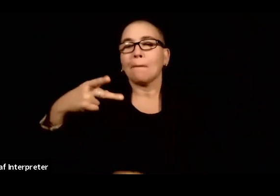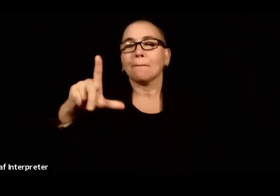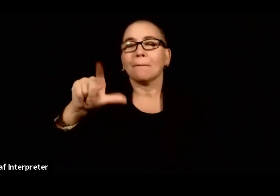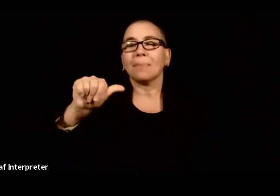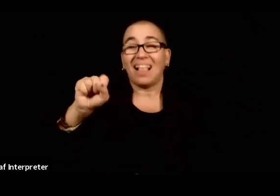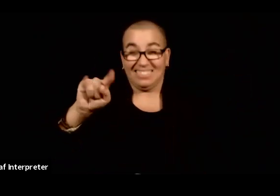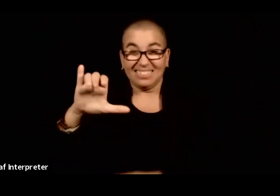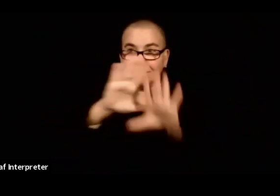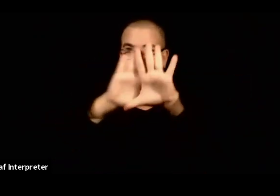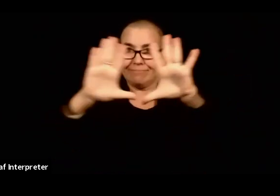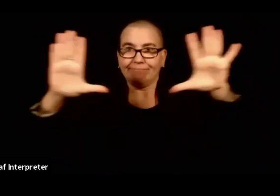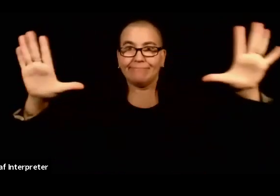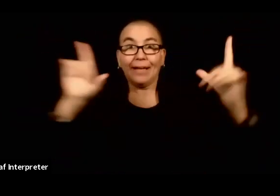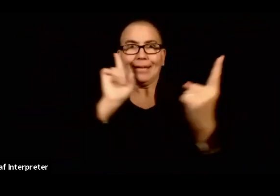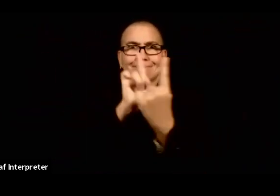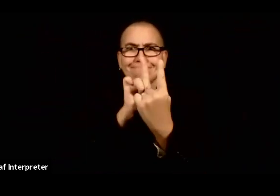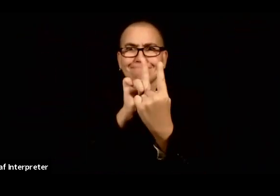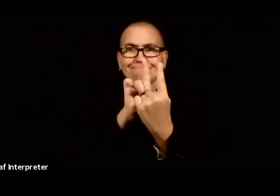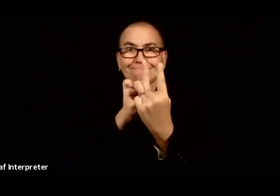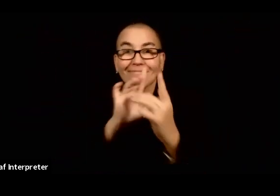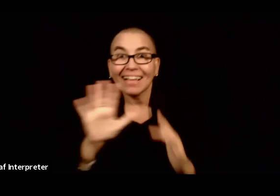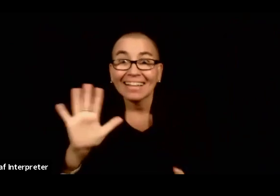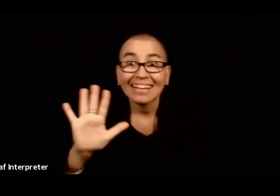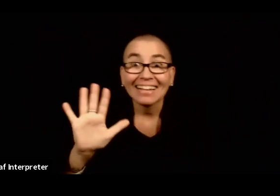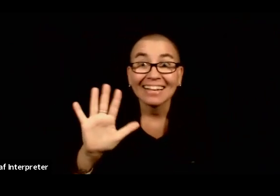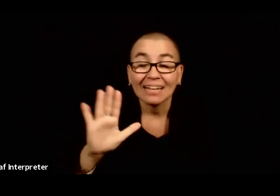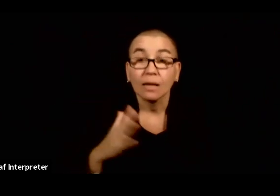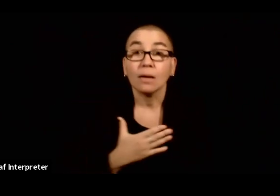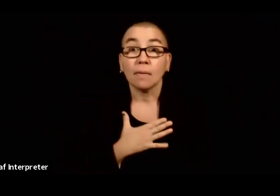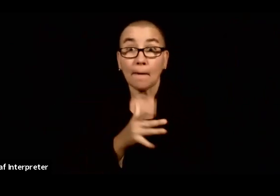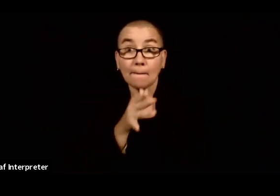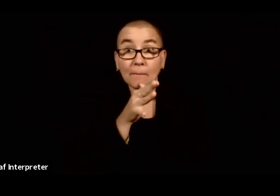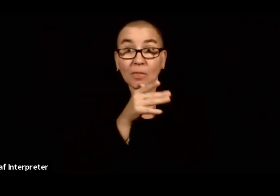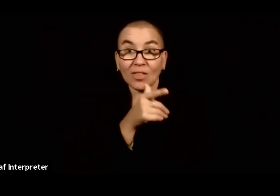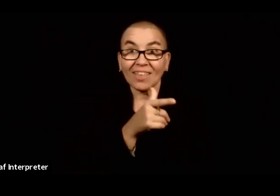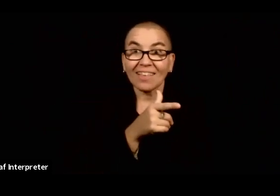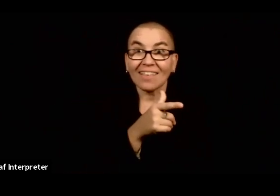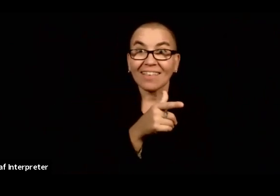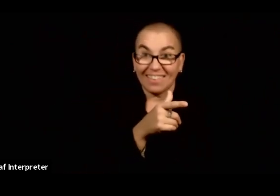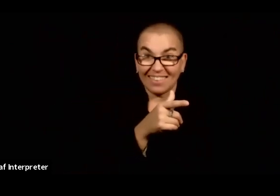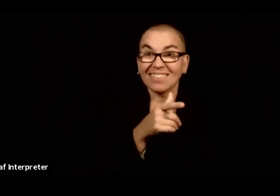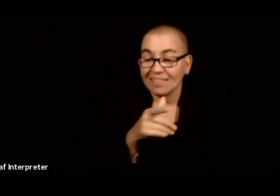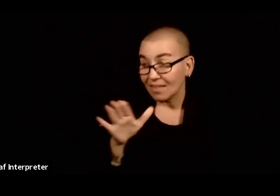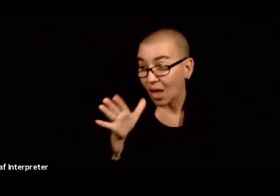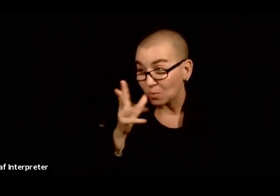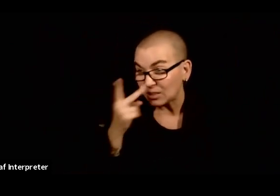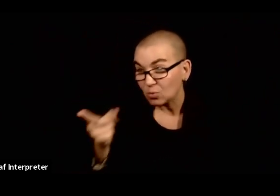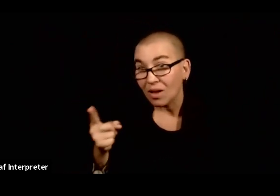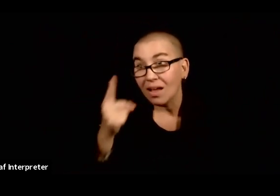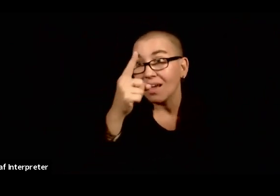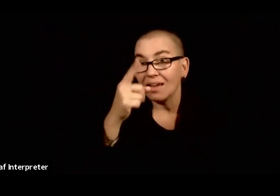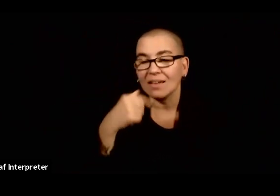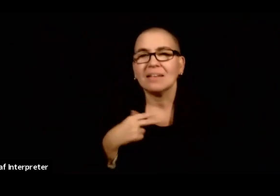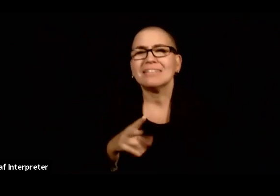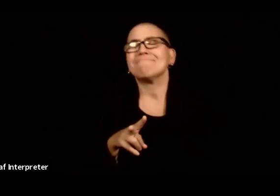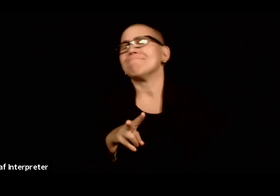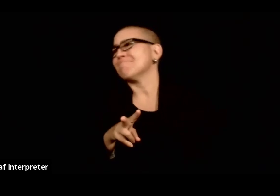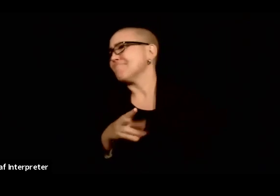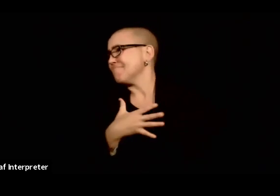see you in heaven. I had asked the facility a couple of times if I could get in and give Mom a shower like I did